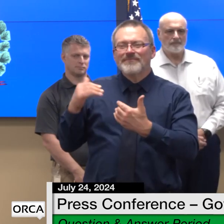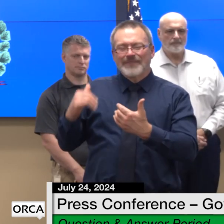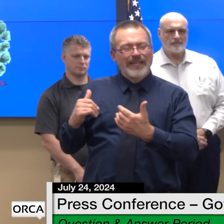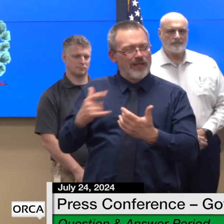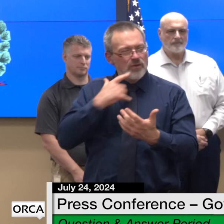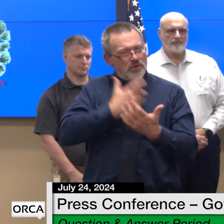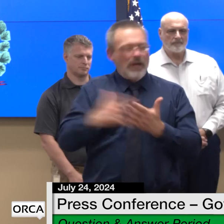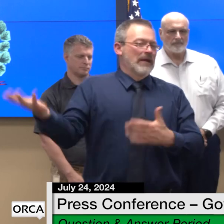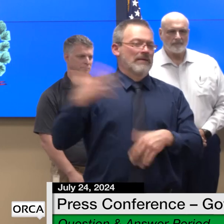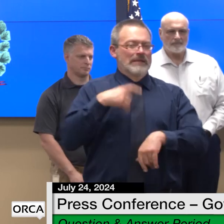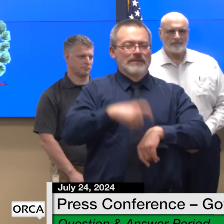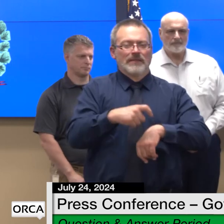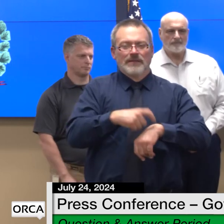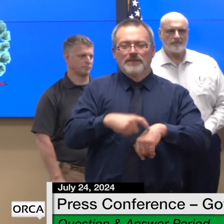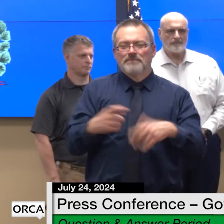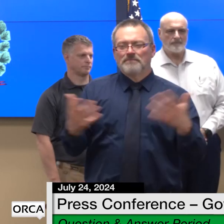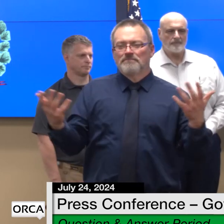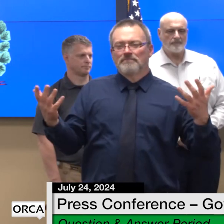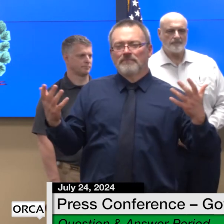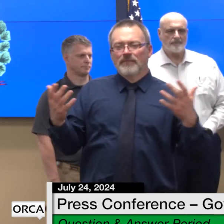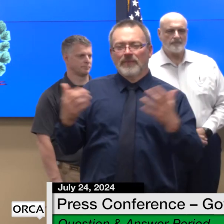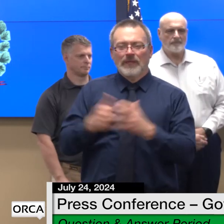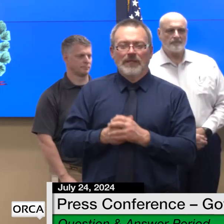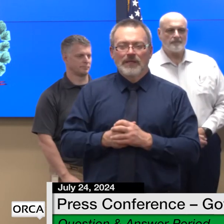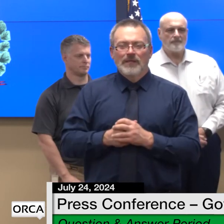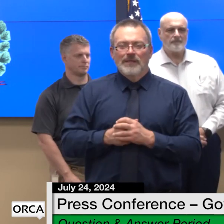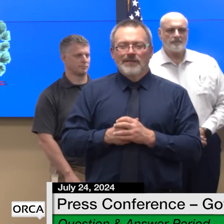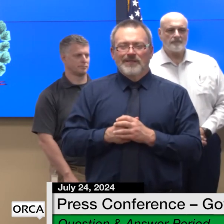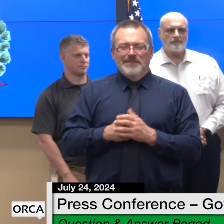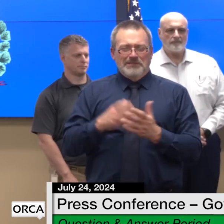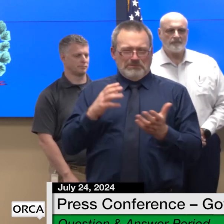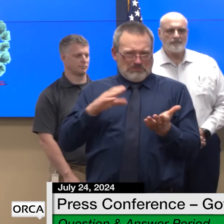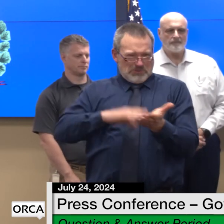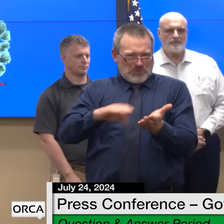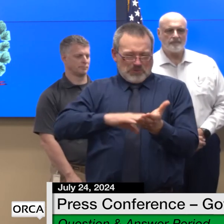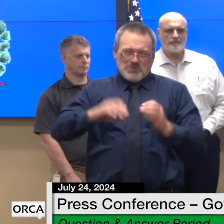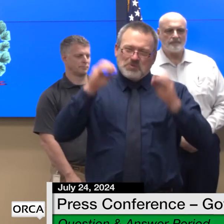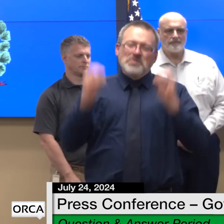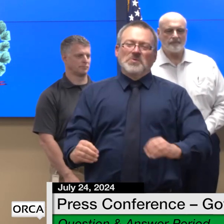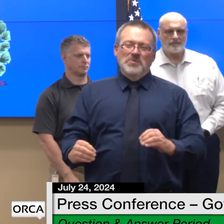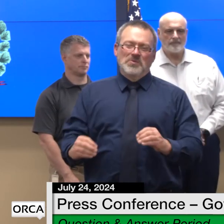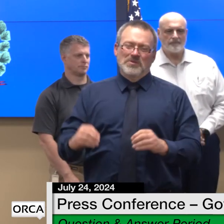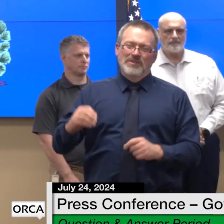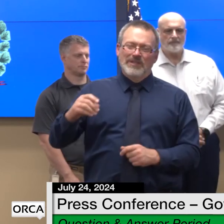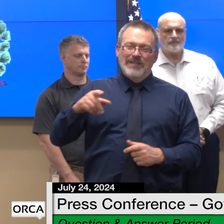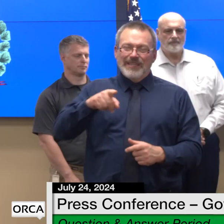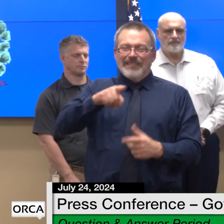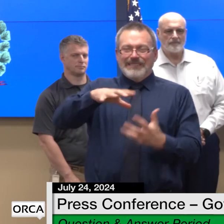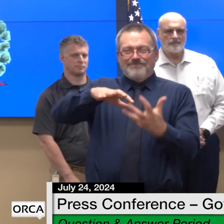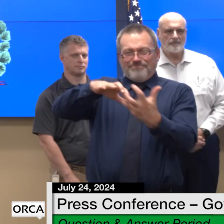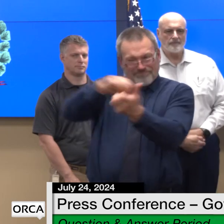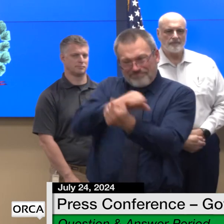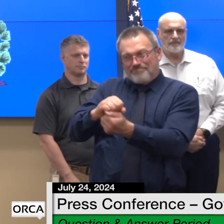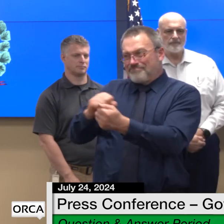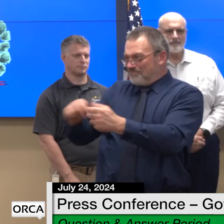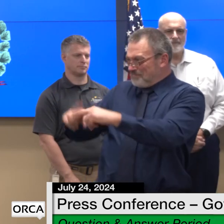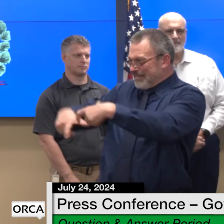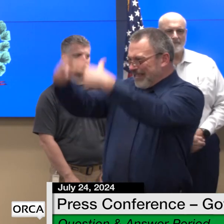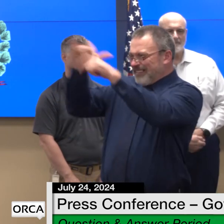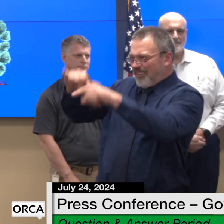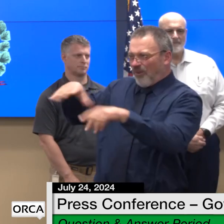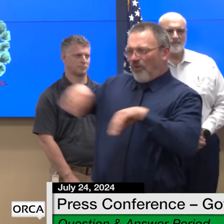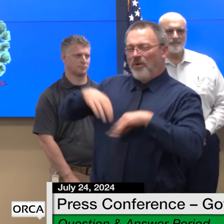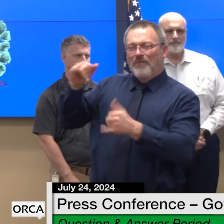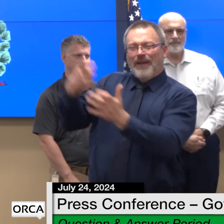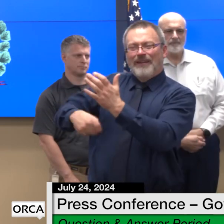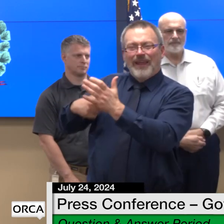okay. All I can say is that's no excuse for destroying taxpayers' property and